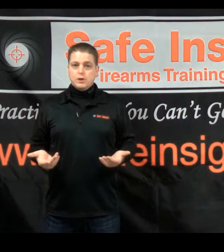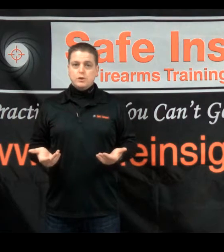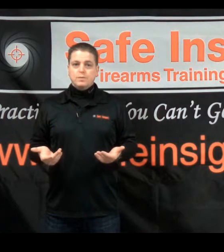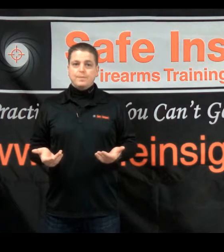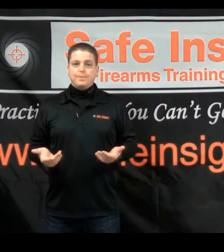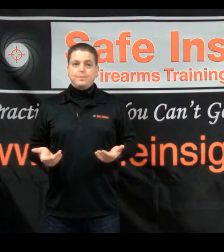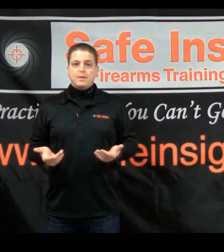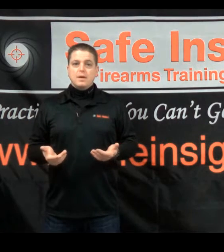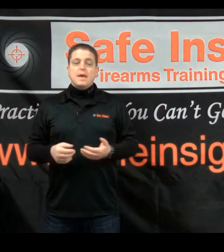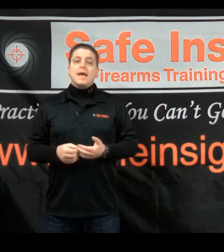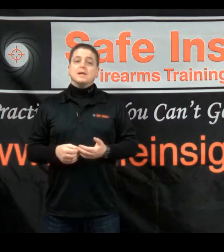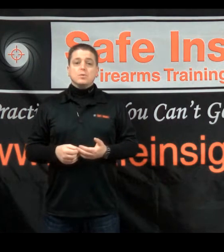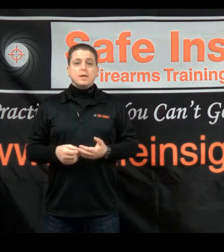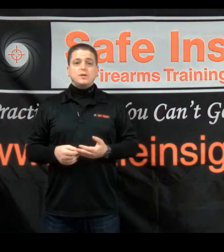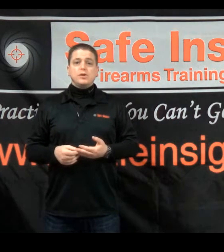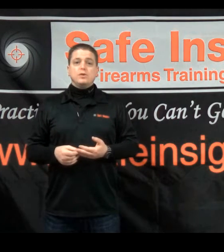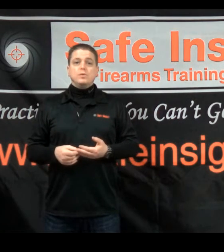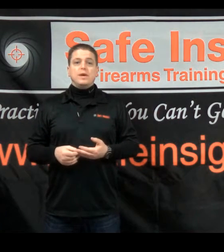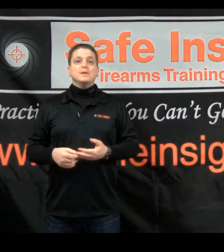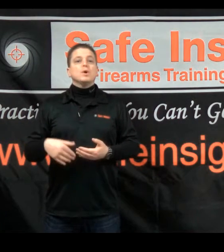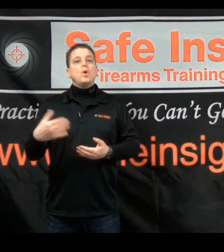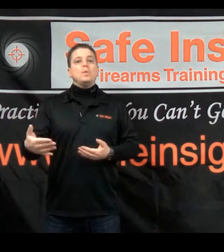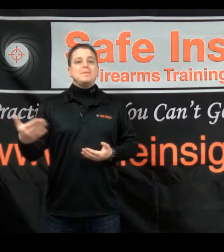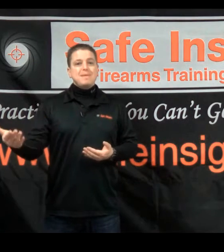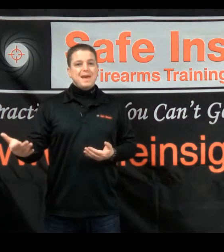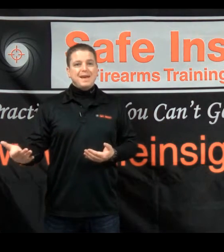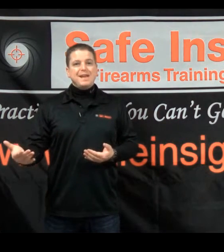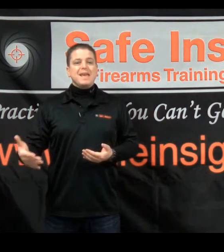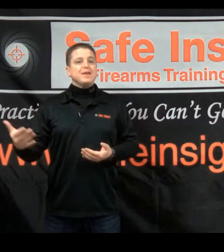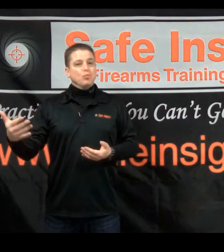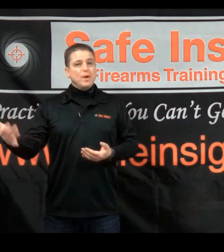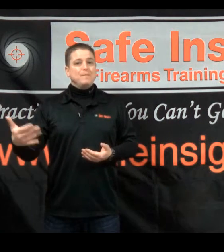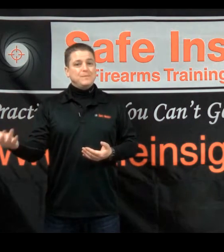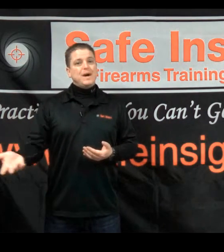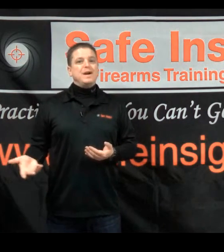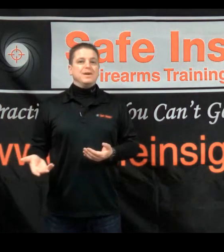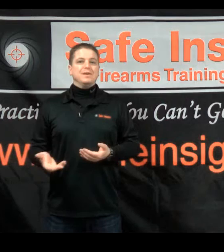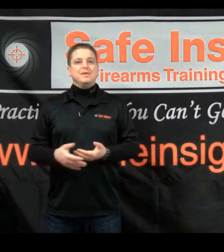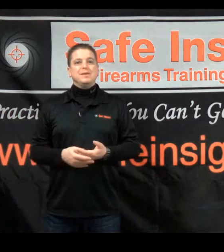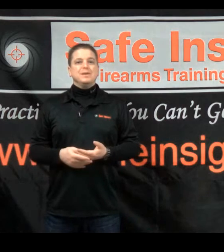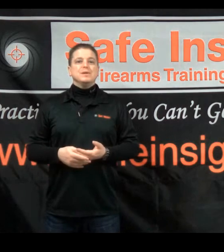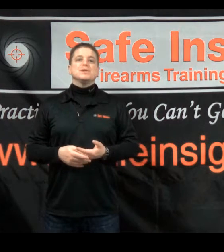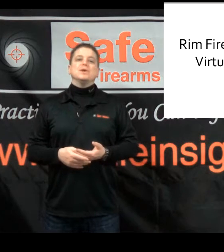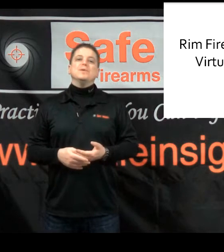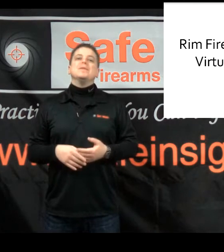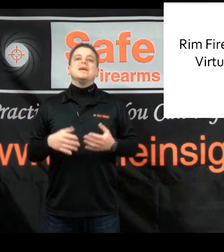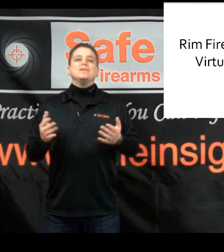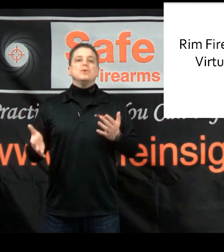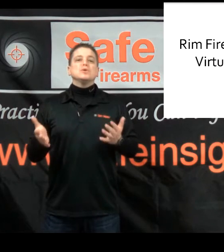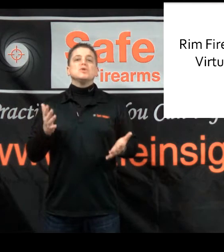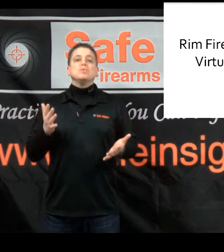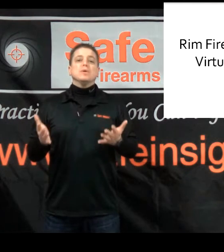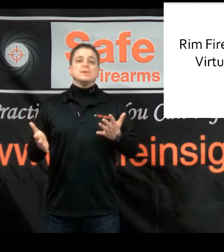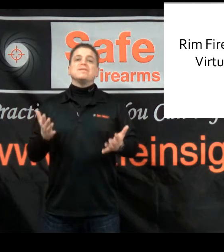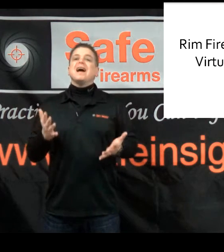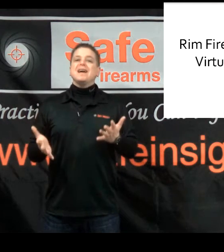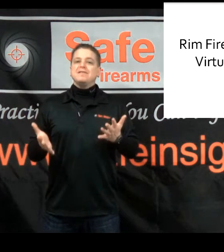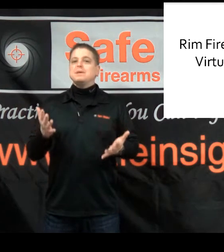.22. And .22 is only made in rimfire, so those two words have kind of